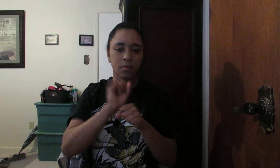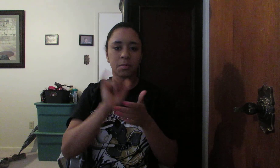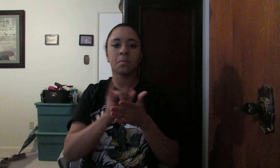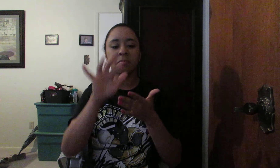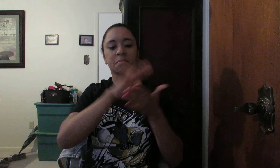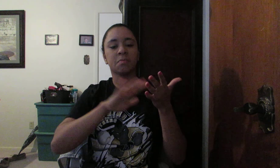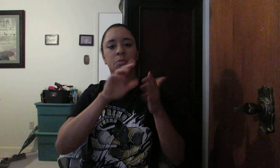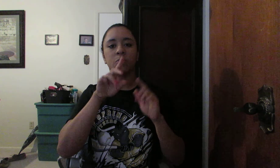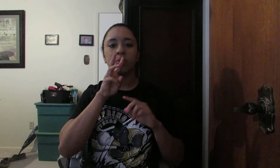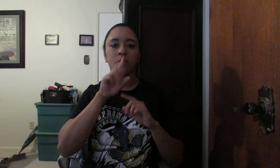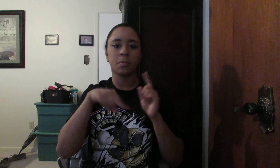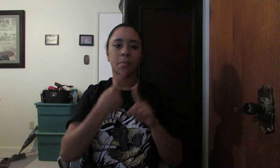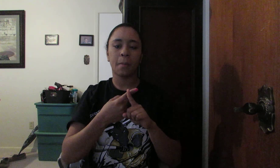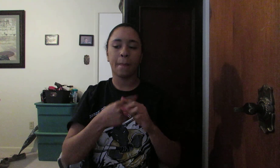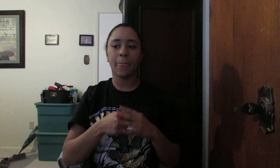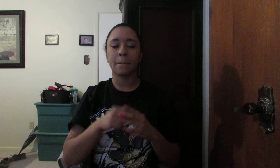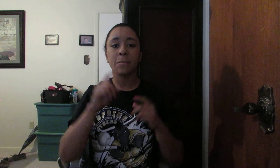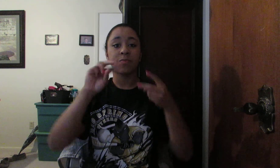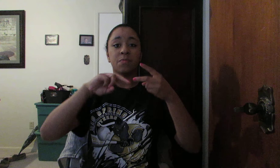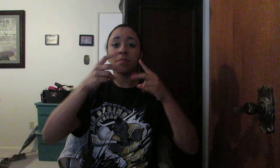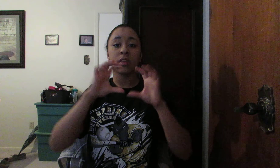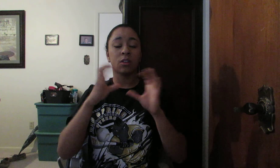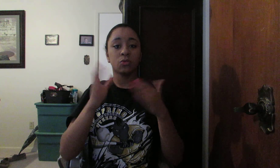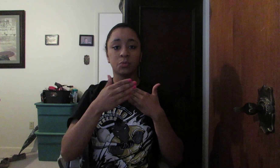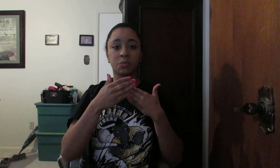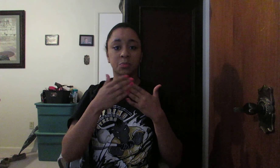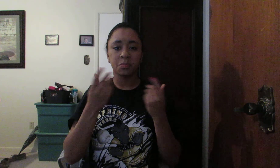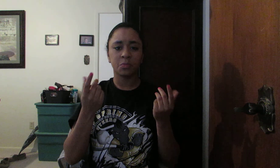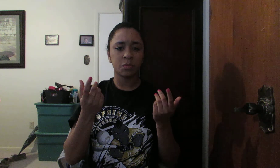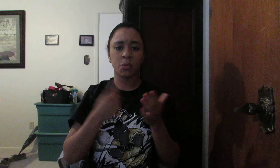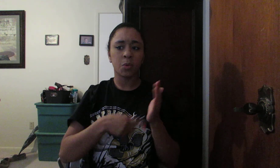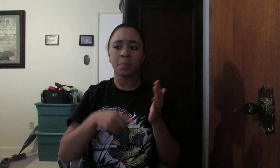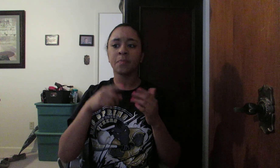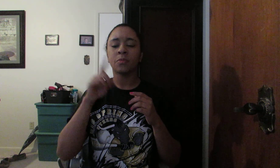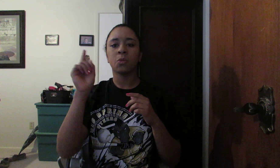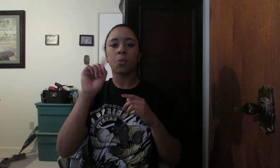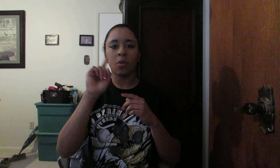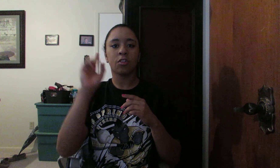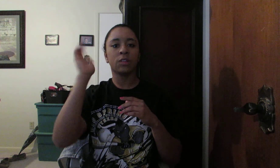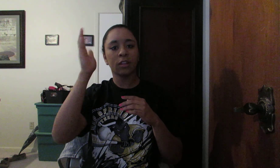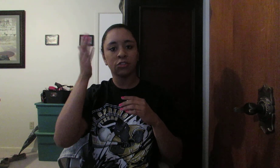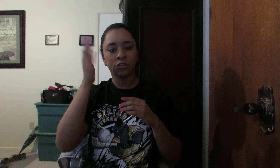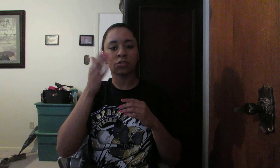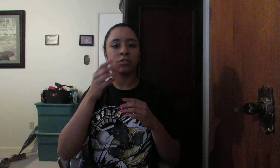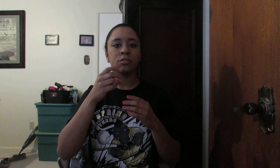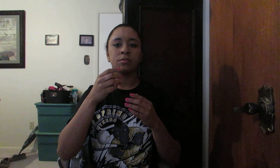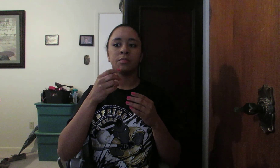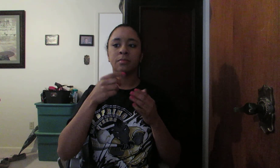about. So what is a flipped classroom model? It is basically where the lecture material that I would normally be giving to